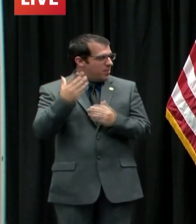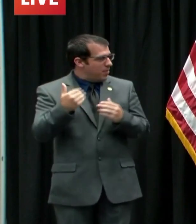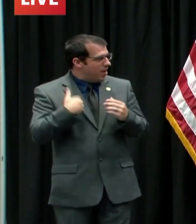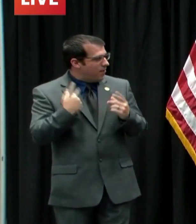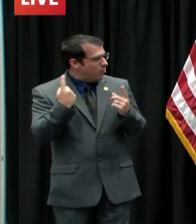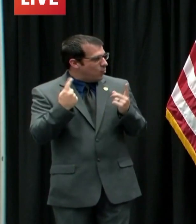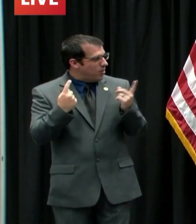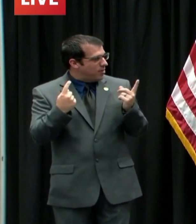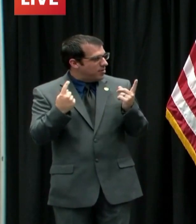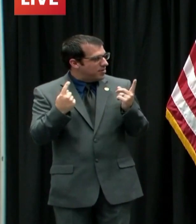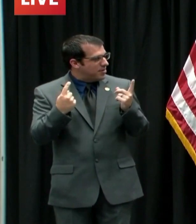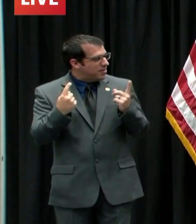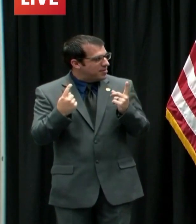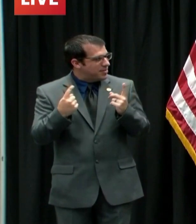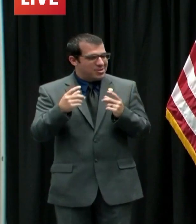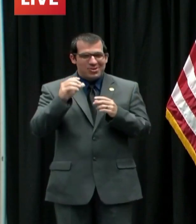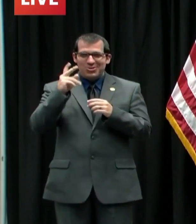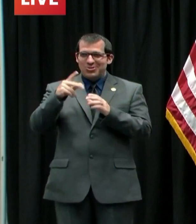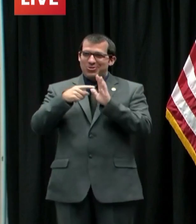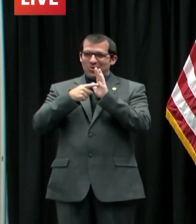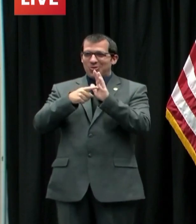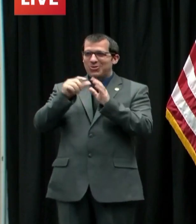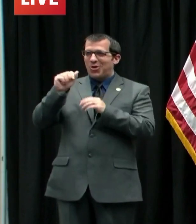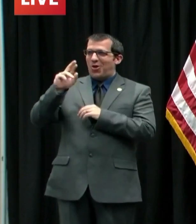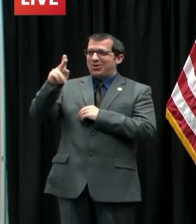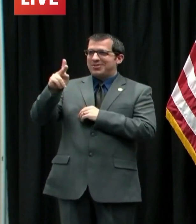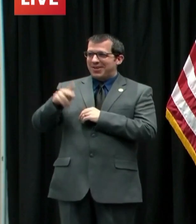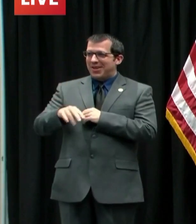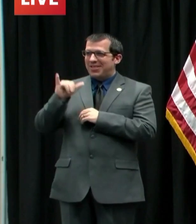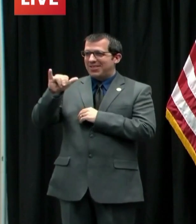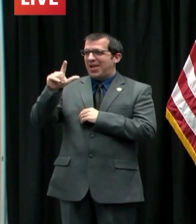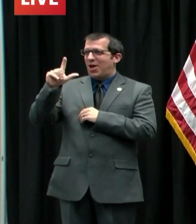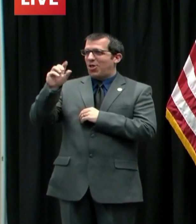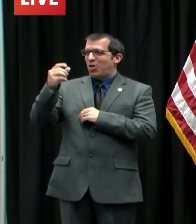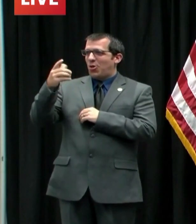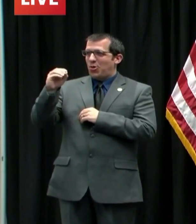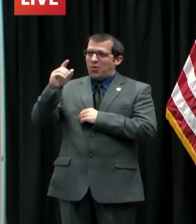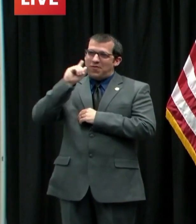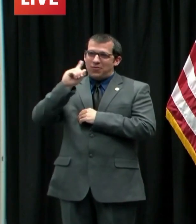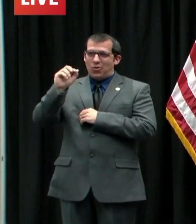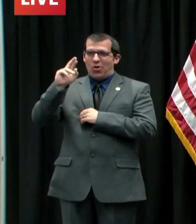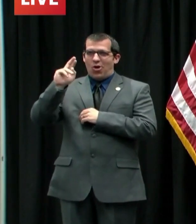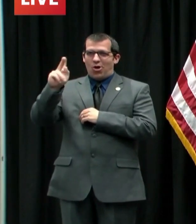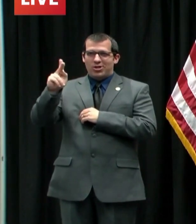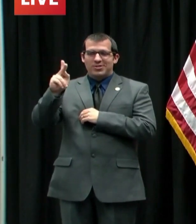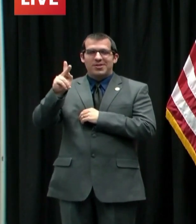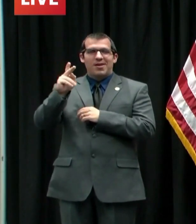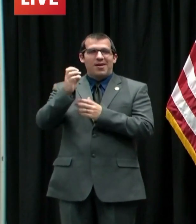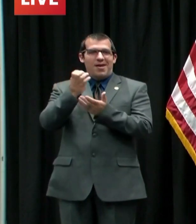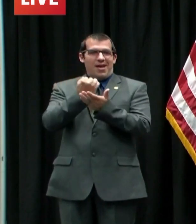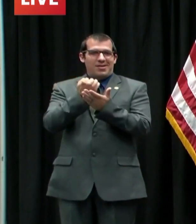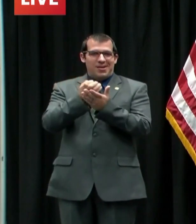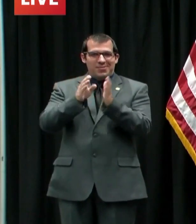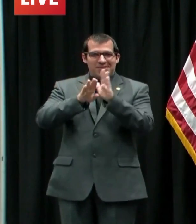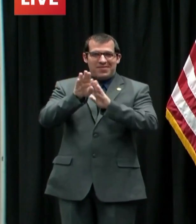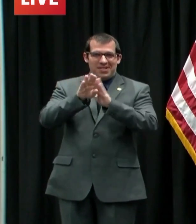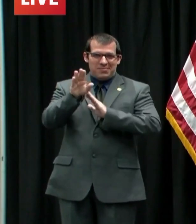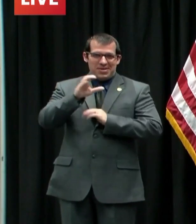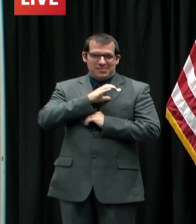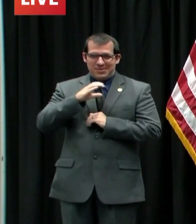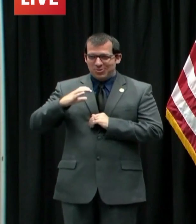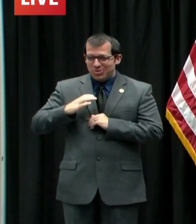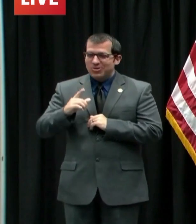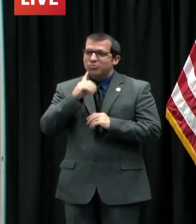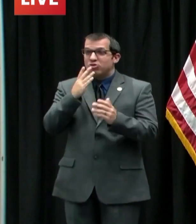that shows Arkansas, the logo for the Arkansas Economic Development Commission. But it was good to